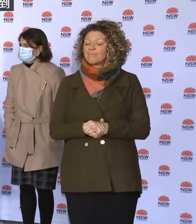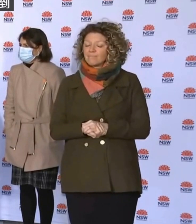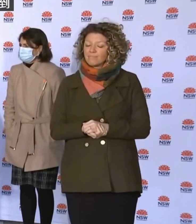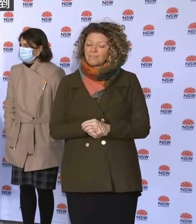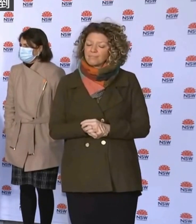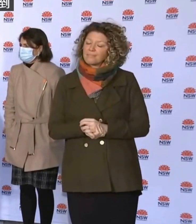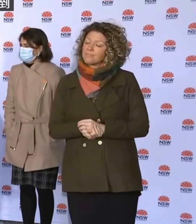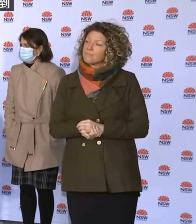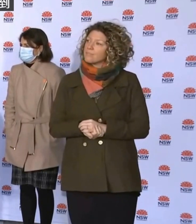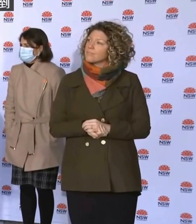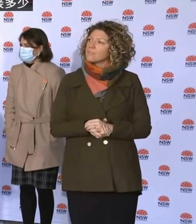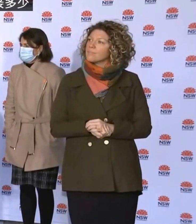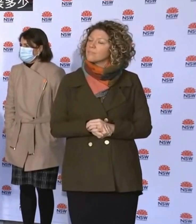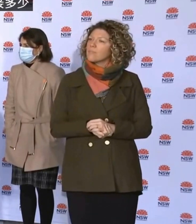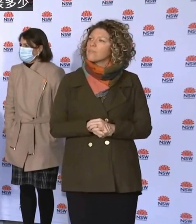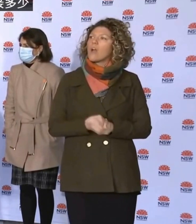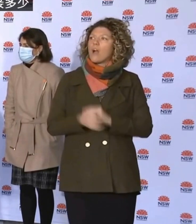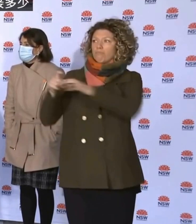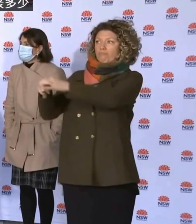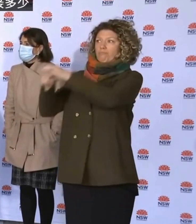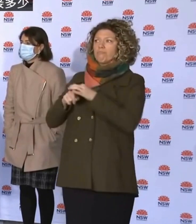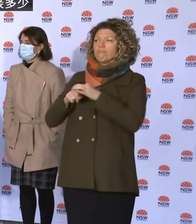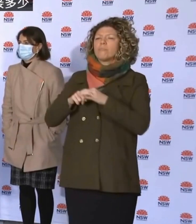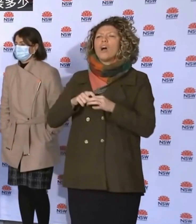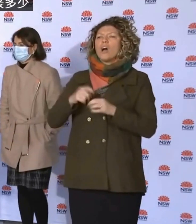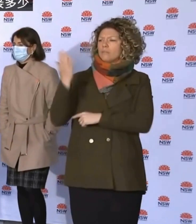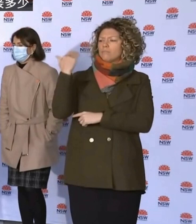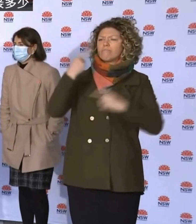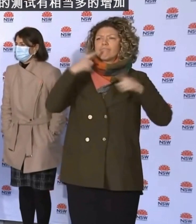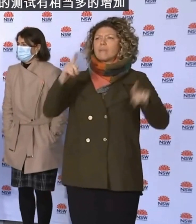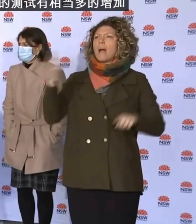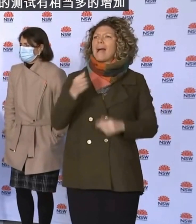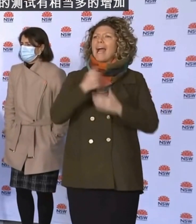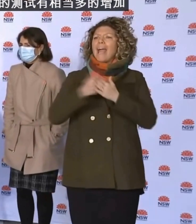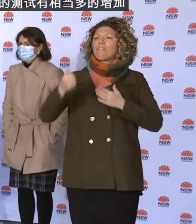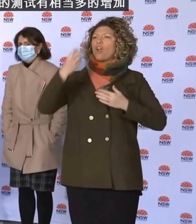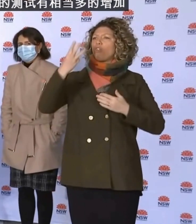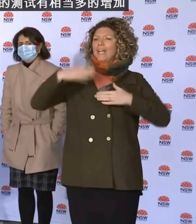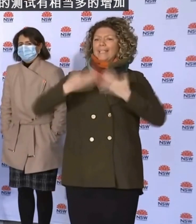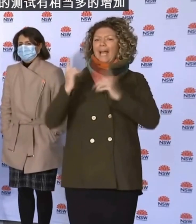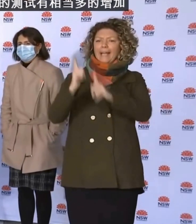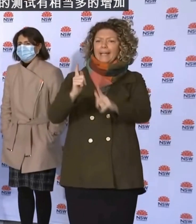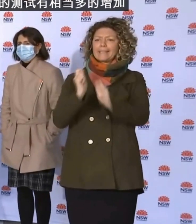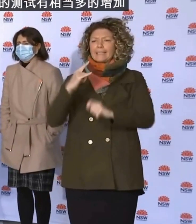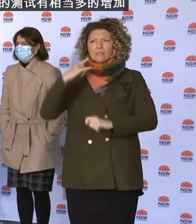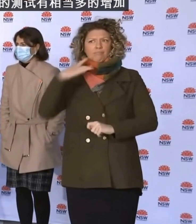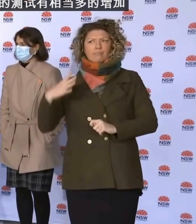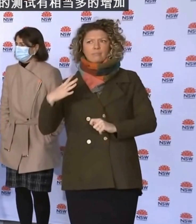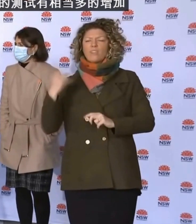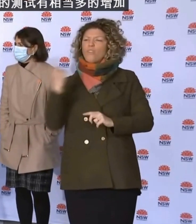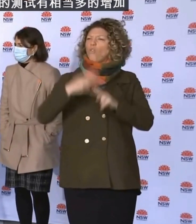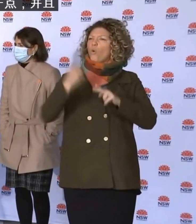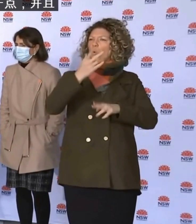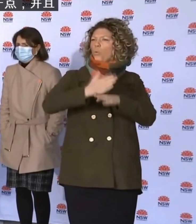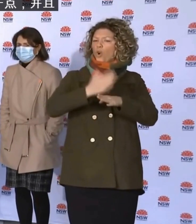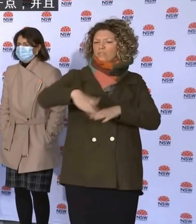in the every 3-day surveillance testing. The Premier foreshadowed that. How many are you picking up? We've actually seen quite an uptick in testing in the